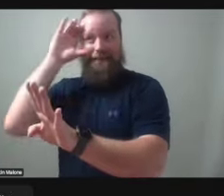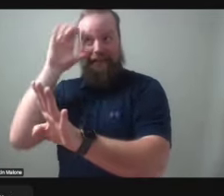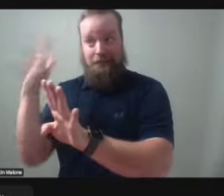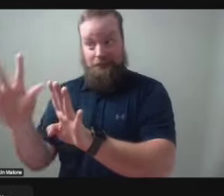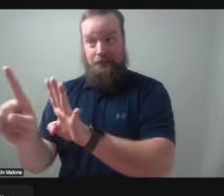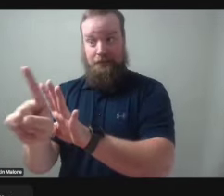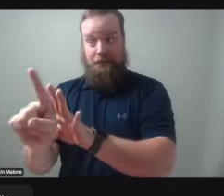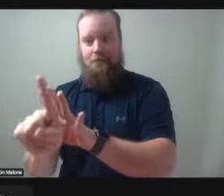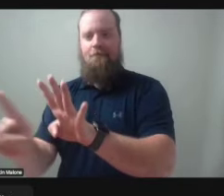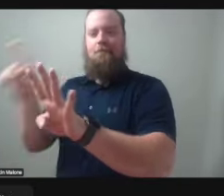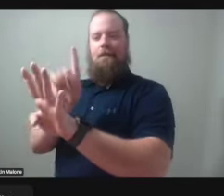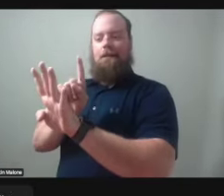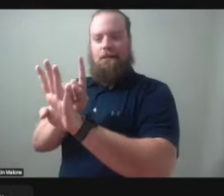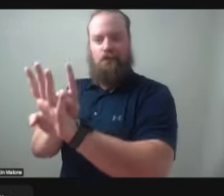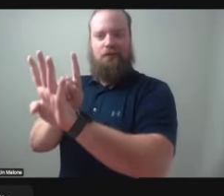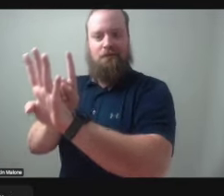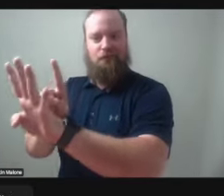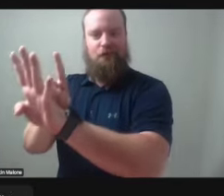to